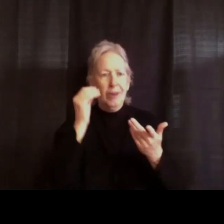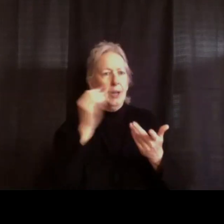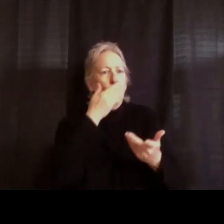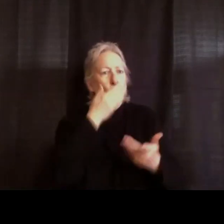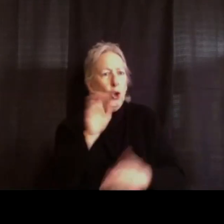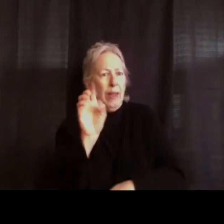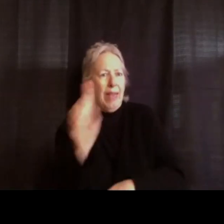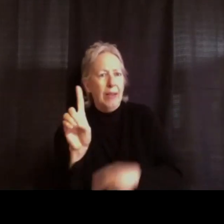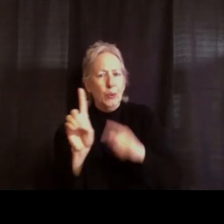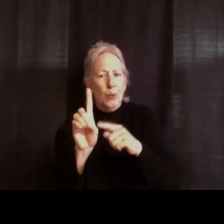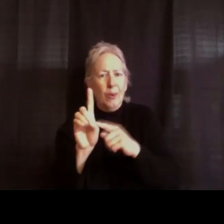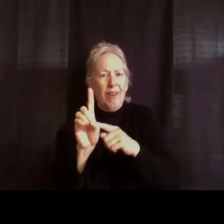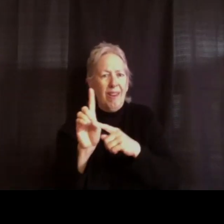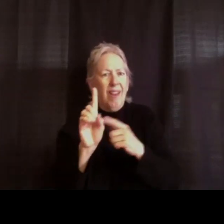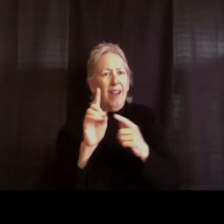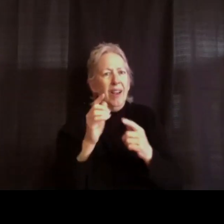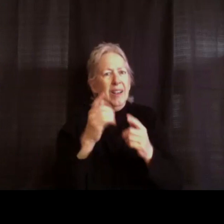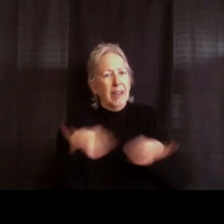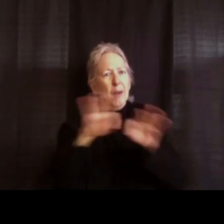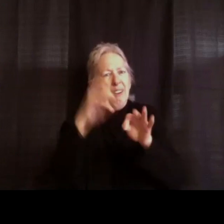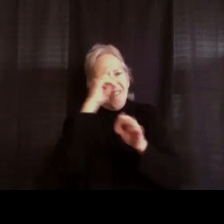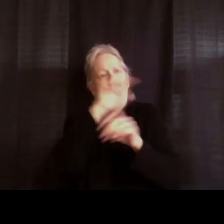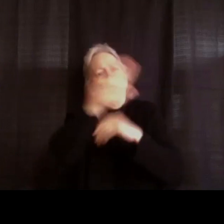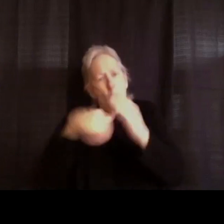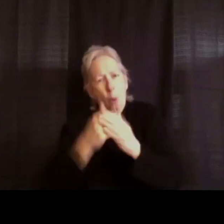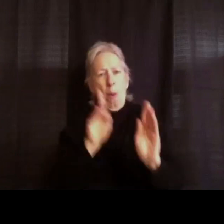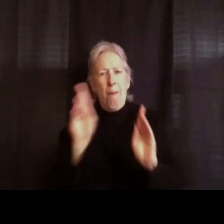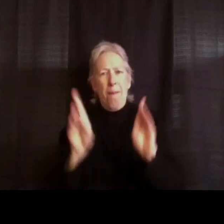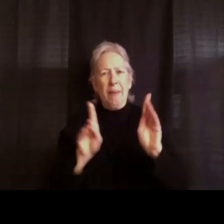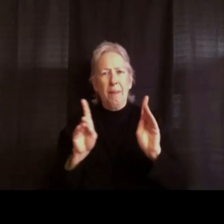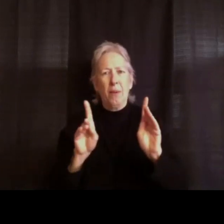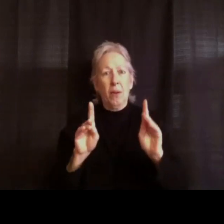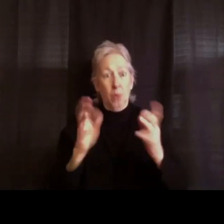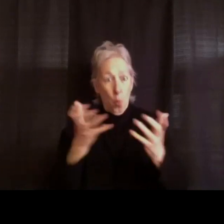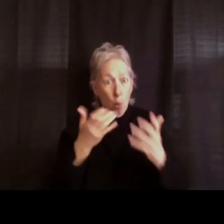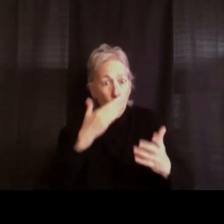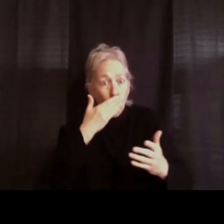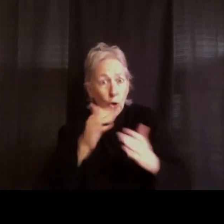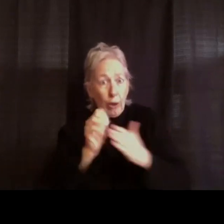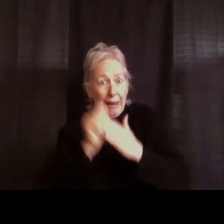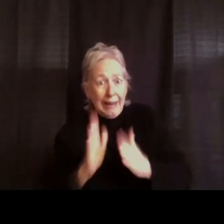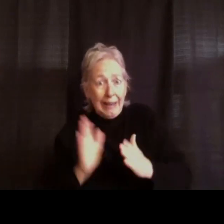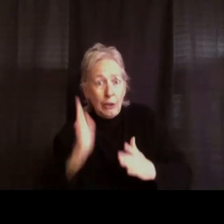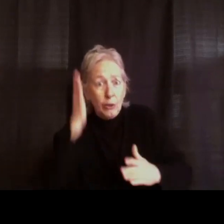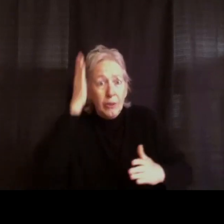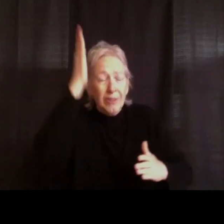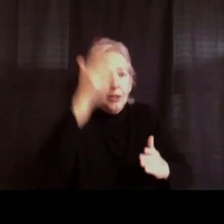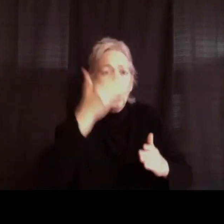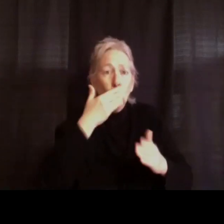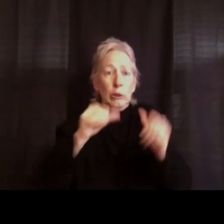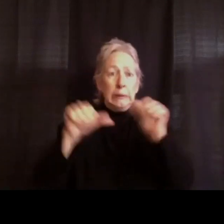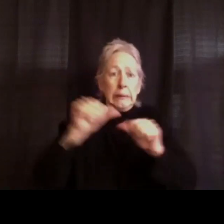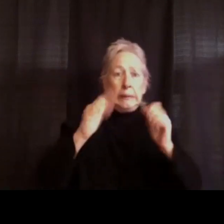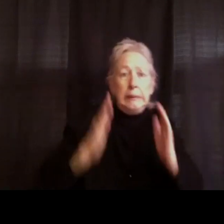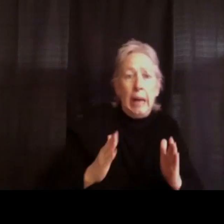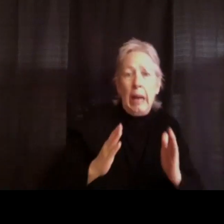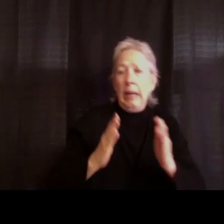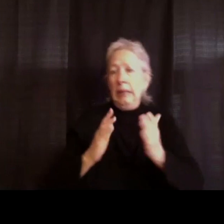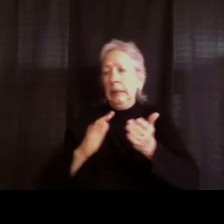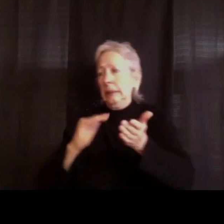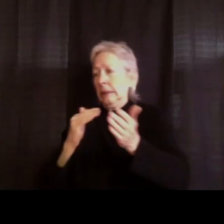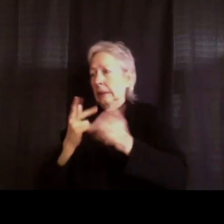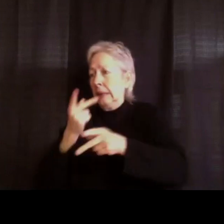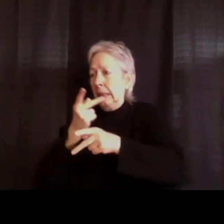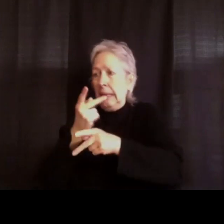for everyone is vital to raising up the leaders and scientists and caregivers with the wisdom